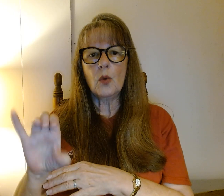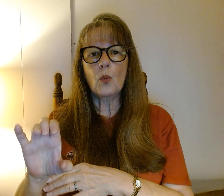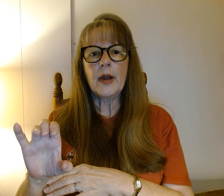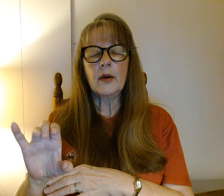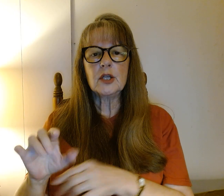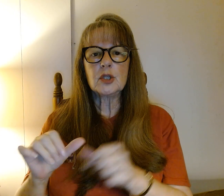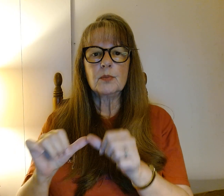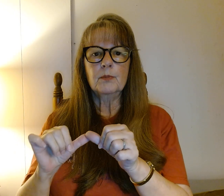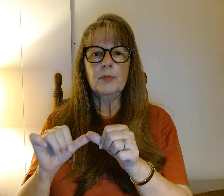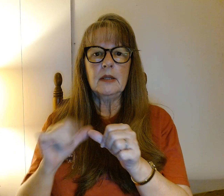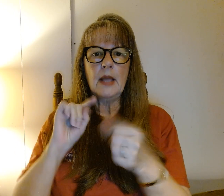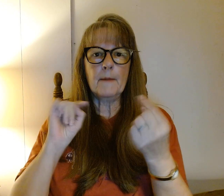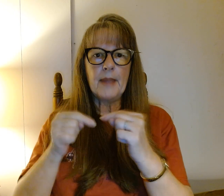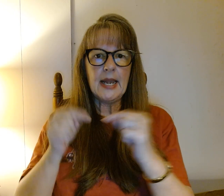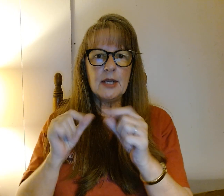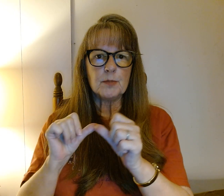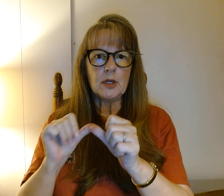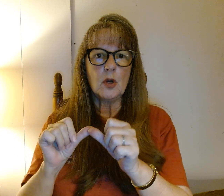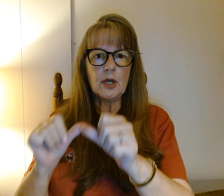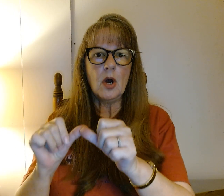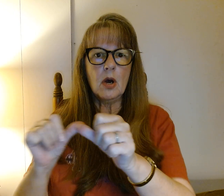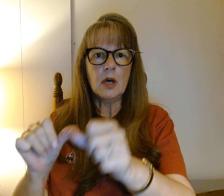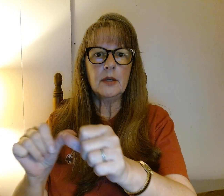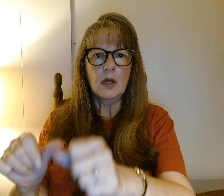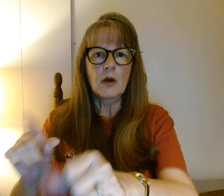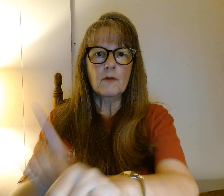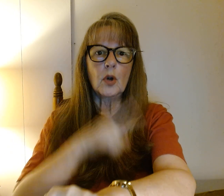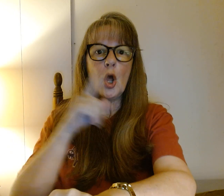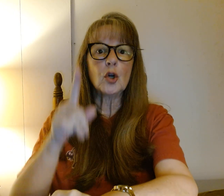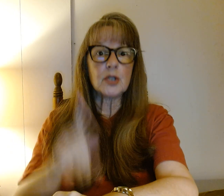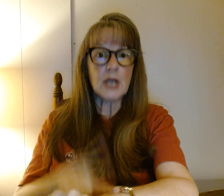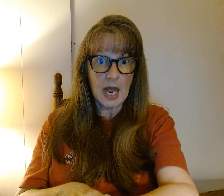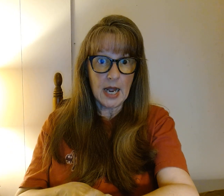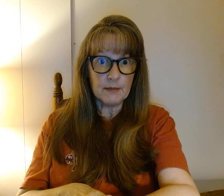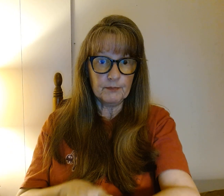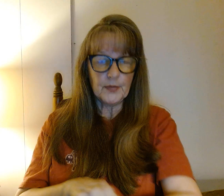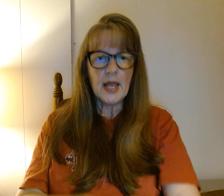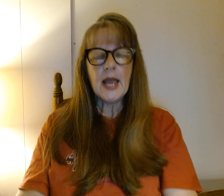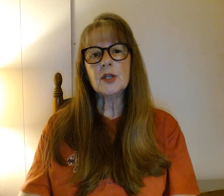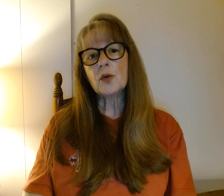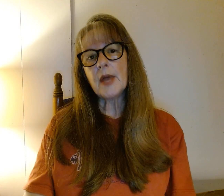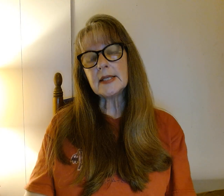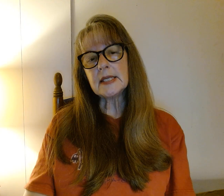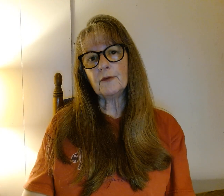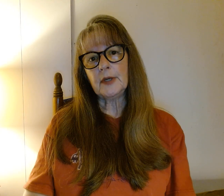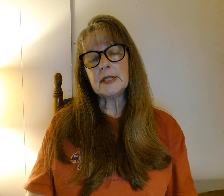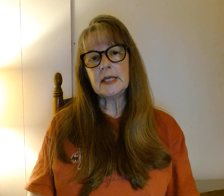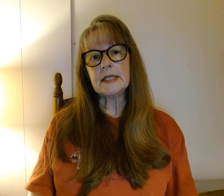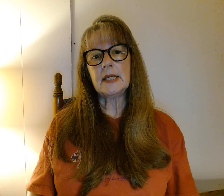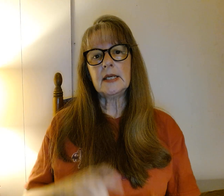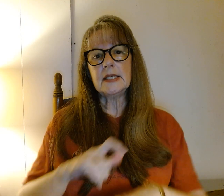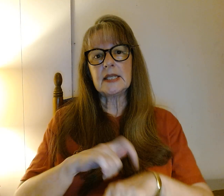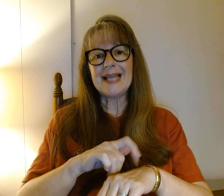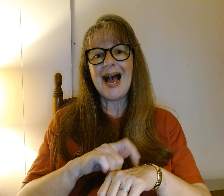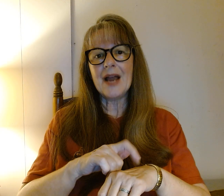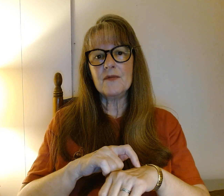where that pain has been going on for a long time? And so that's the difference, is the time